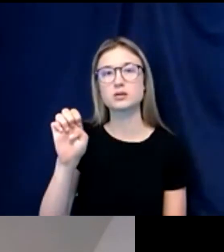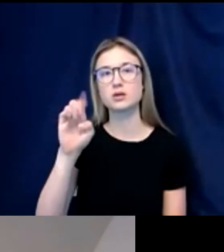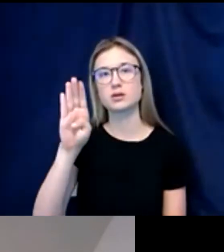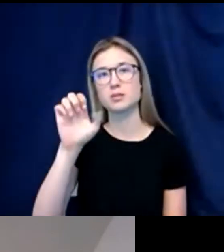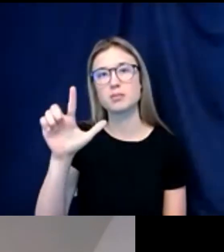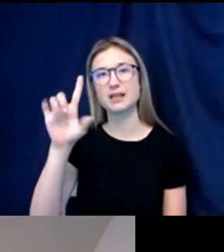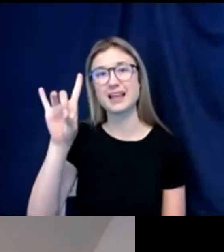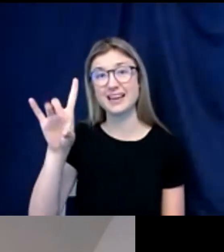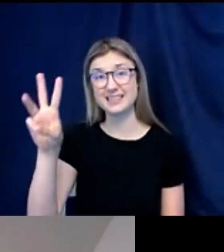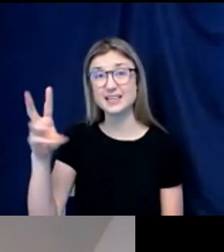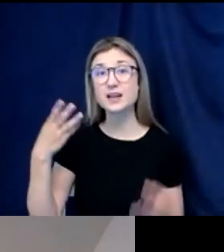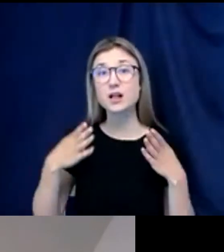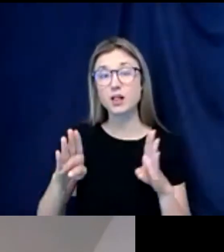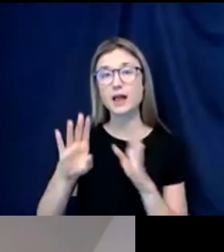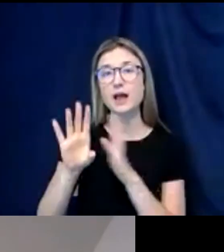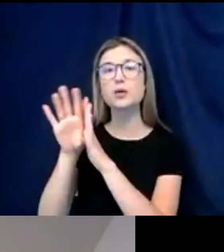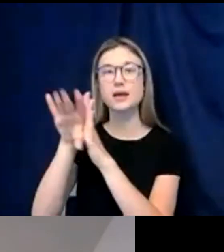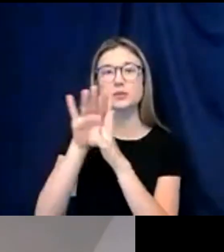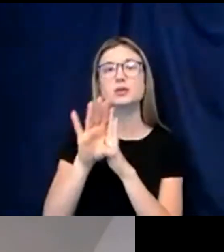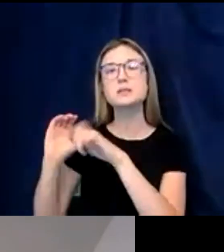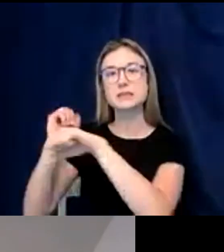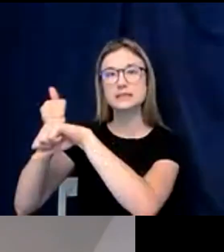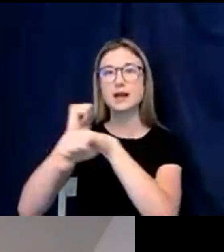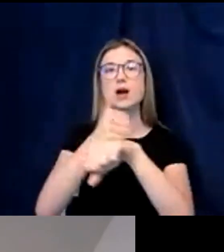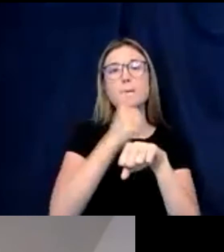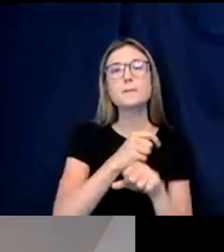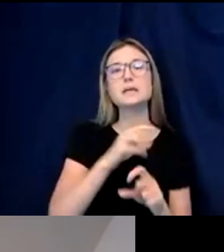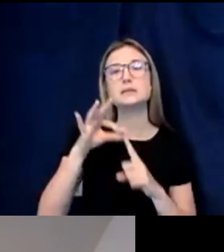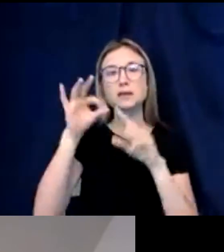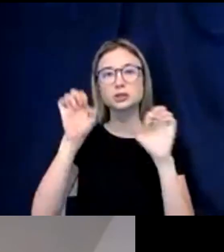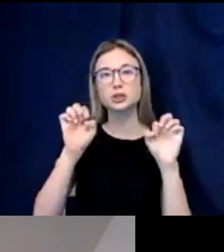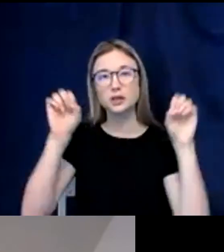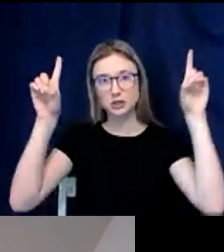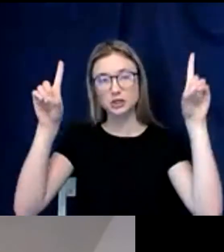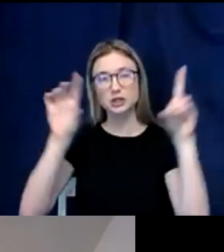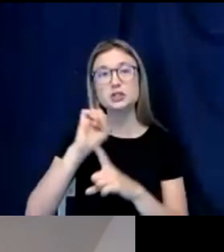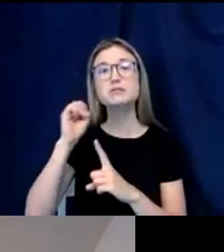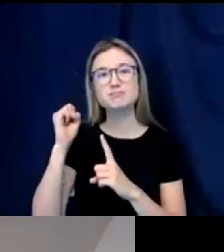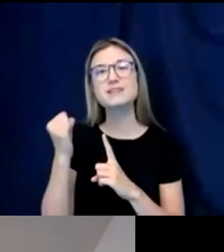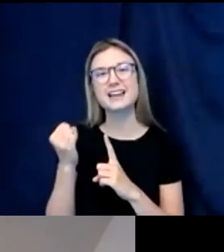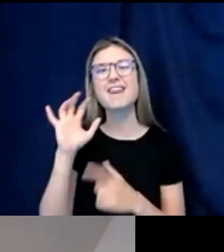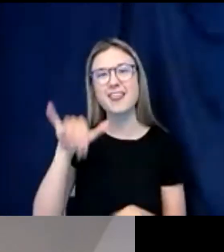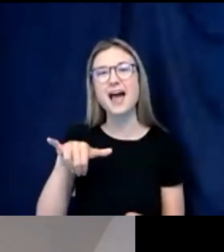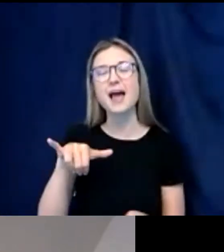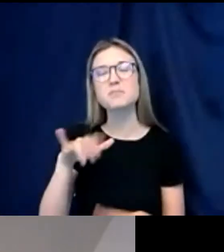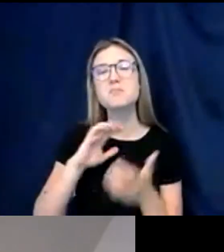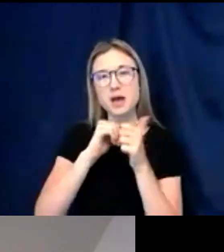which would allow for cameras in special education settings, did pass and has been sent to the